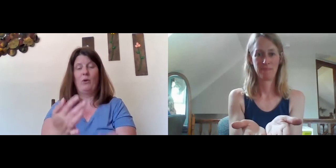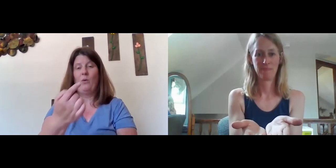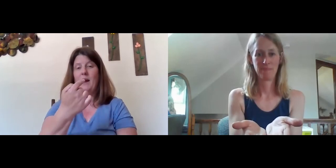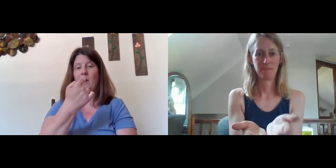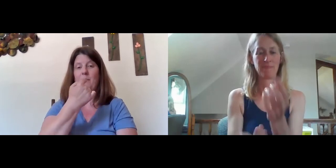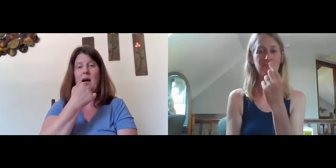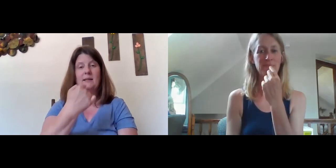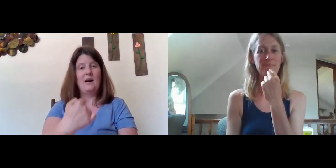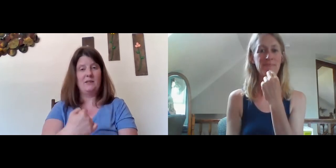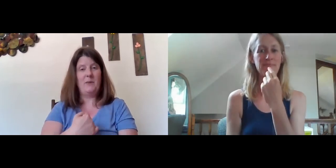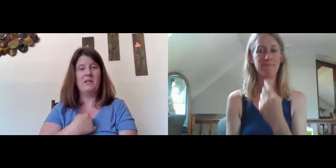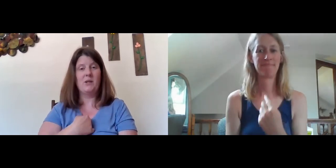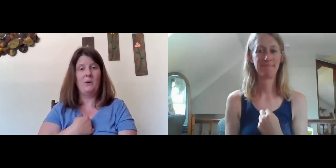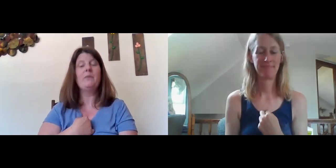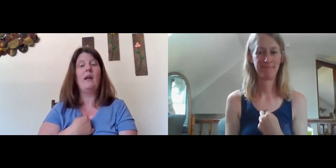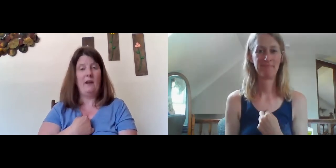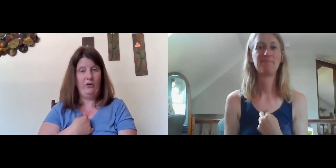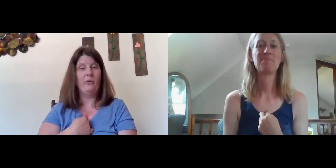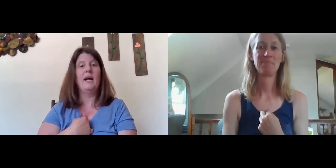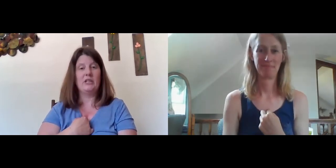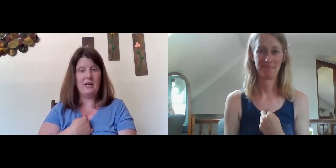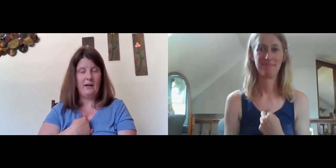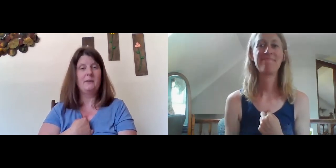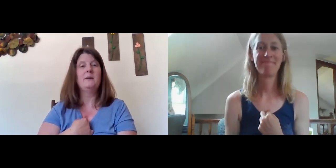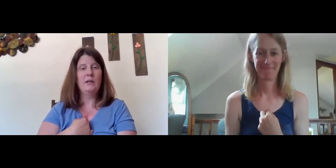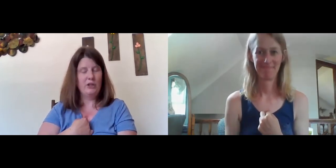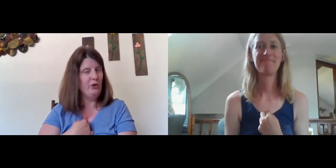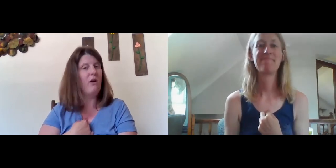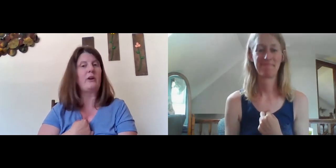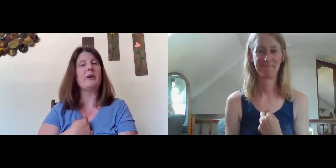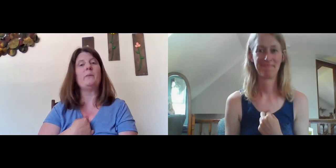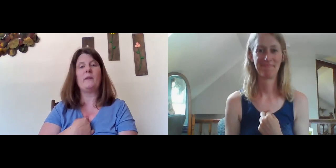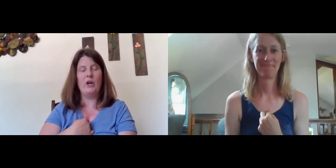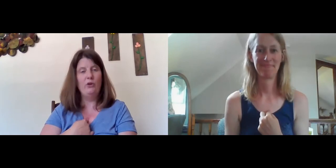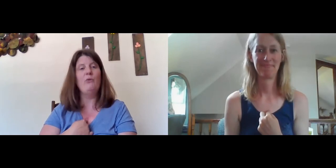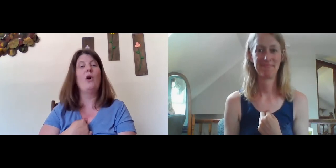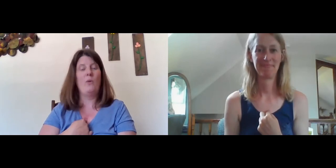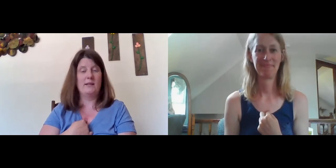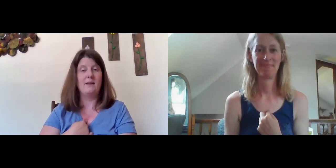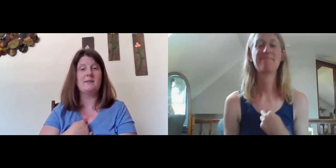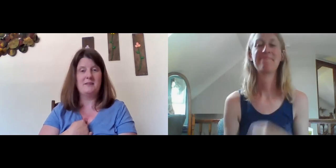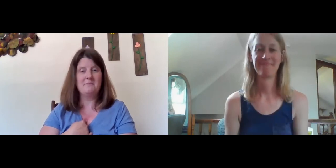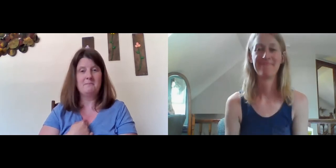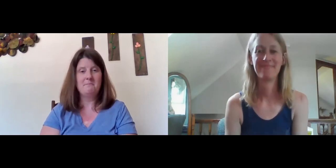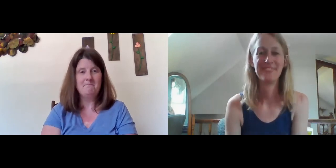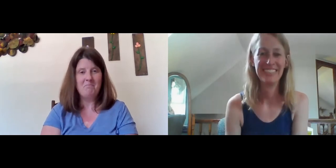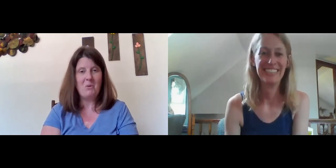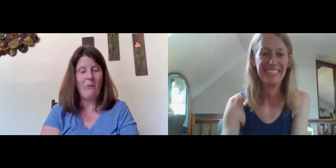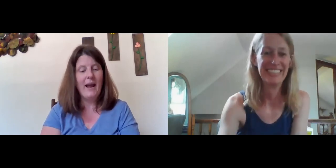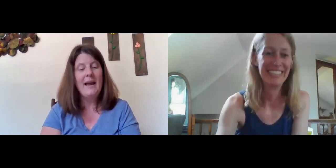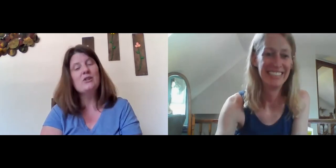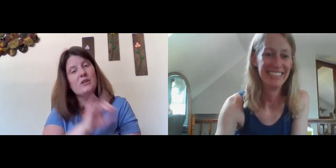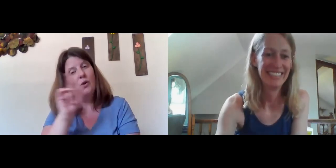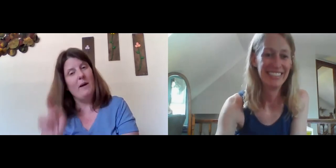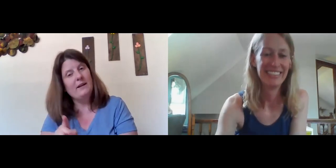and we're going right back, tells me so. And then you do a head shake because you are agreeing with that. You know it does.